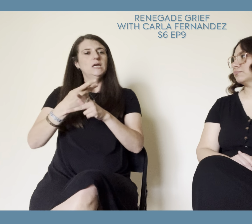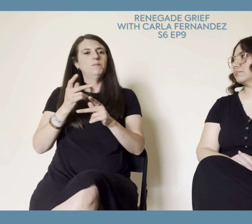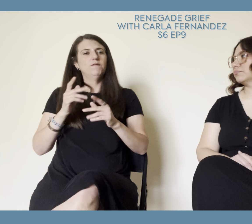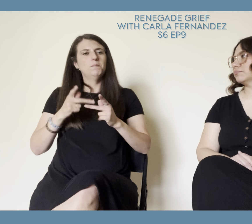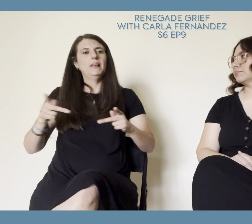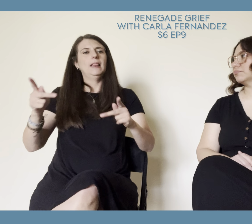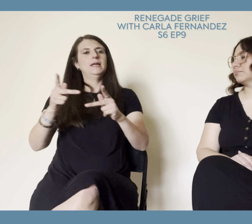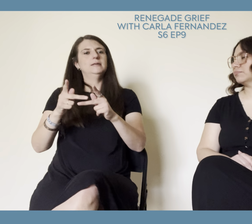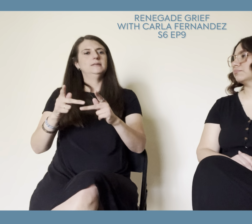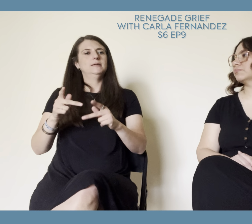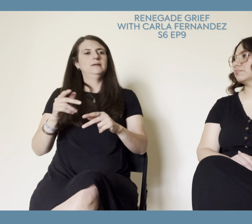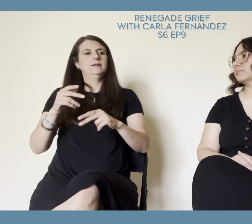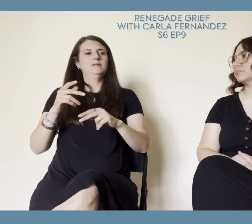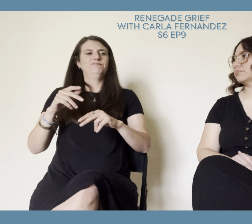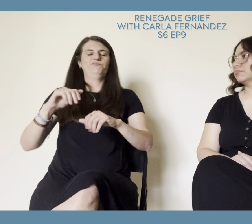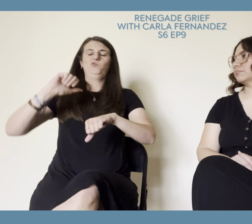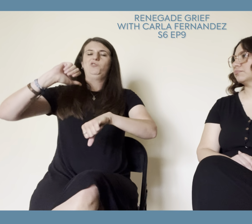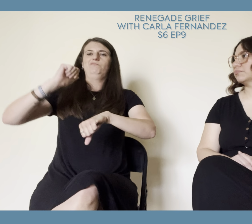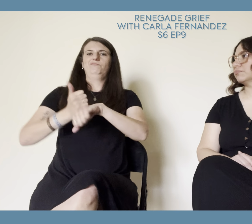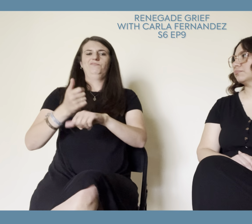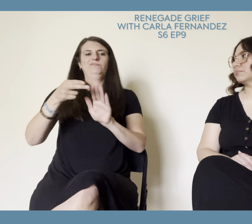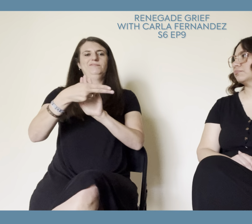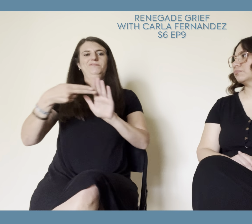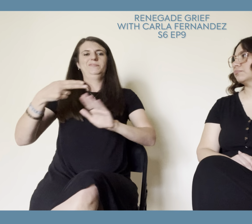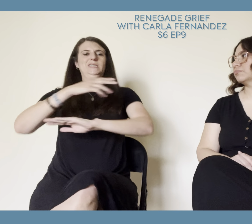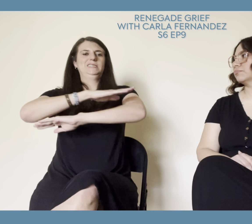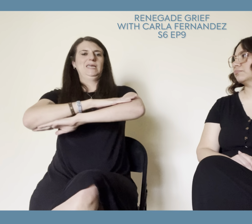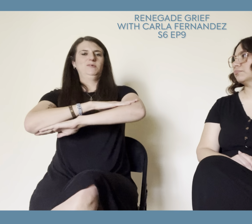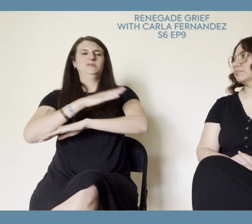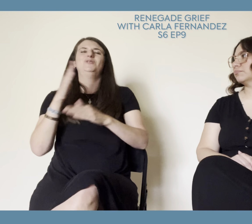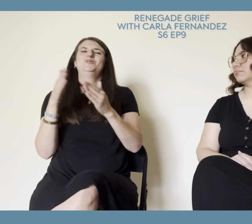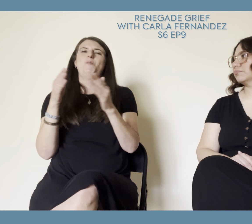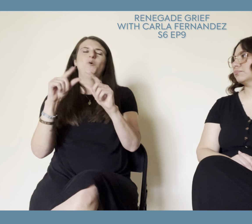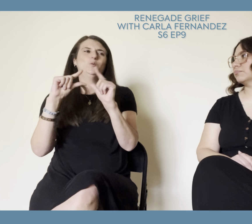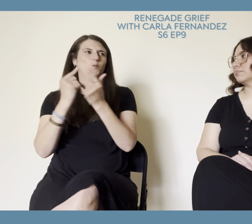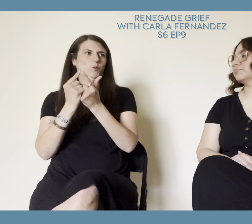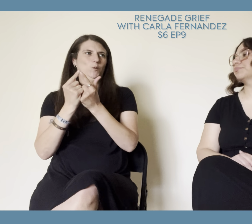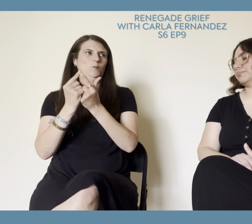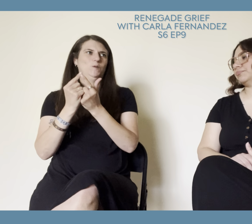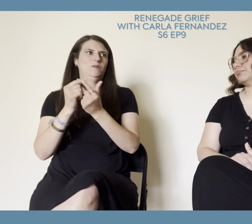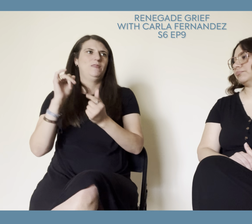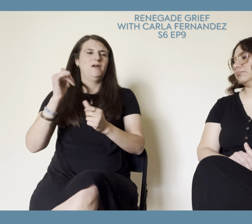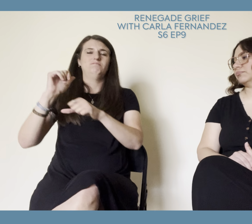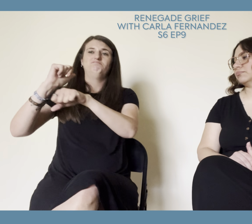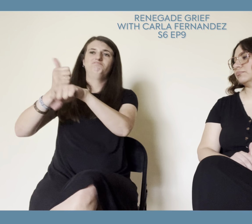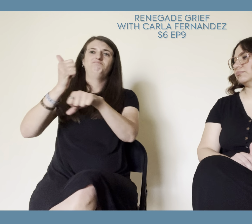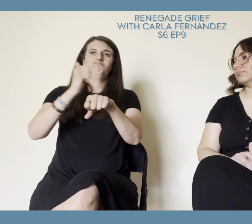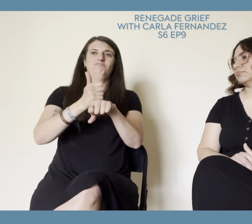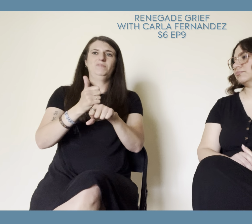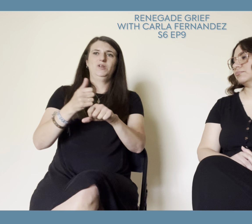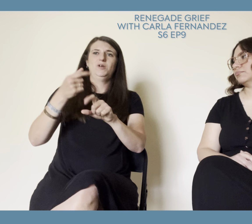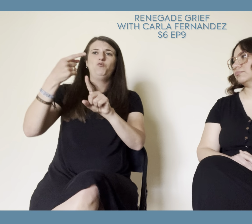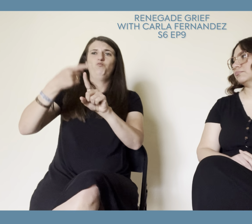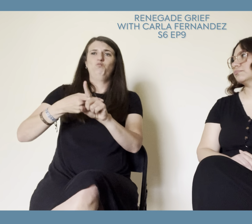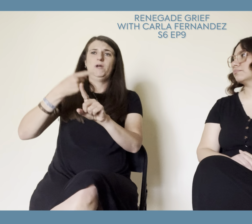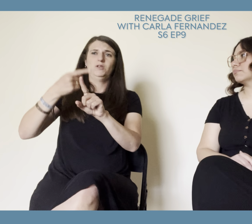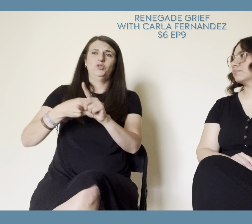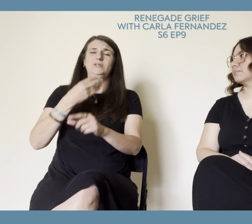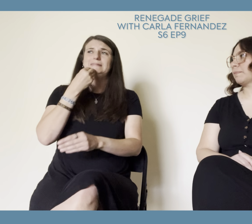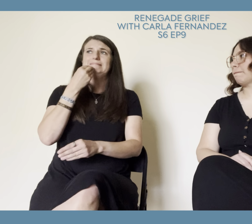called tables, which are sort of like the small groups. And that those tables would self-organize and meet regularly over time and kind of, to the best of our ability,